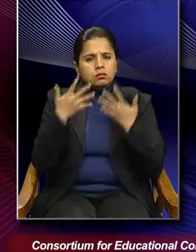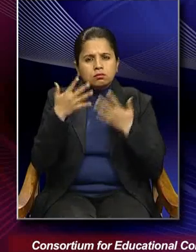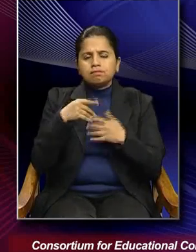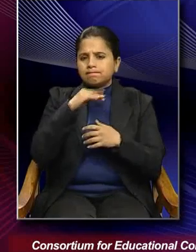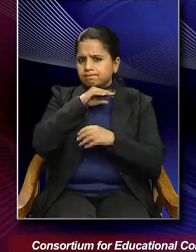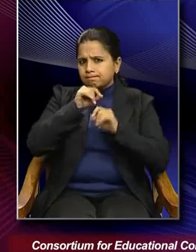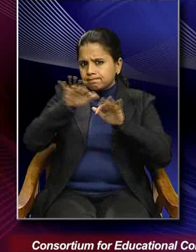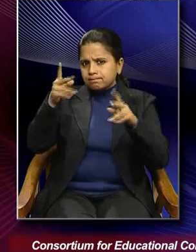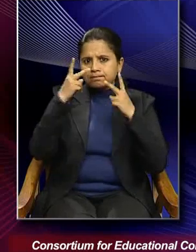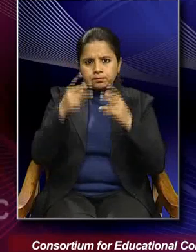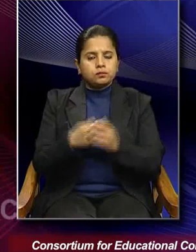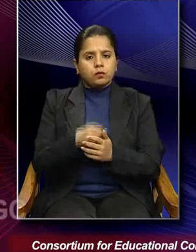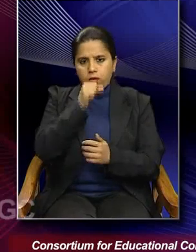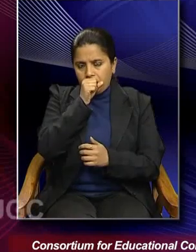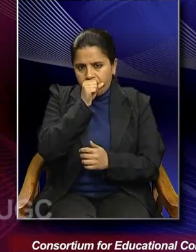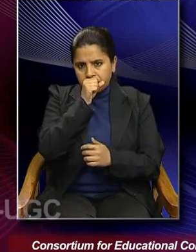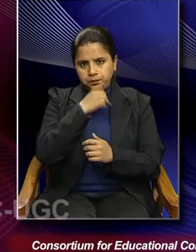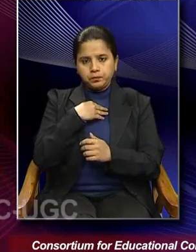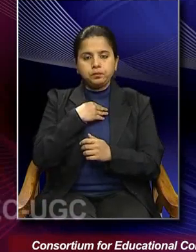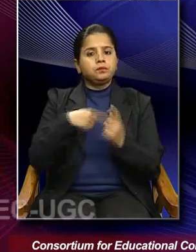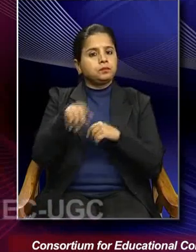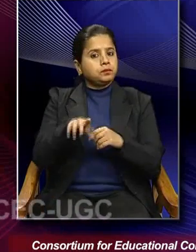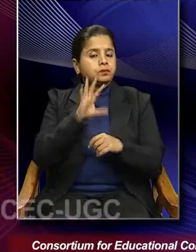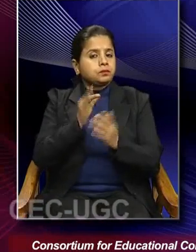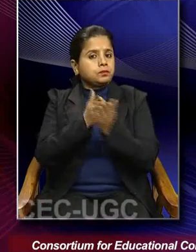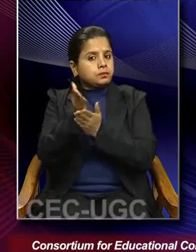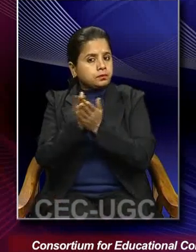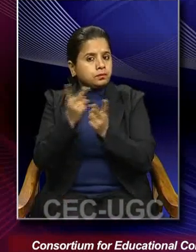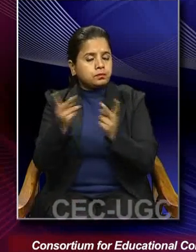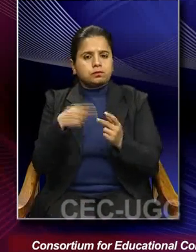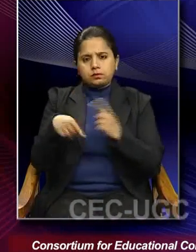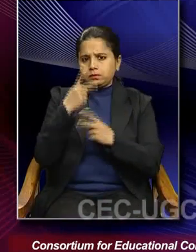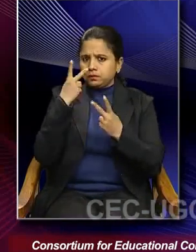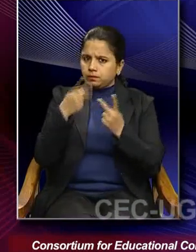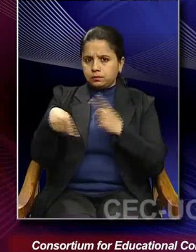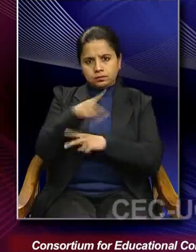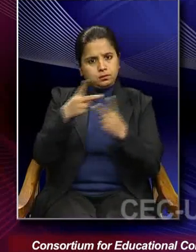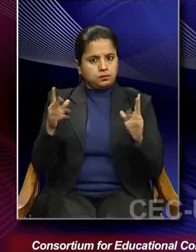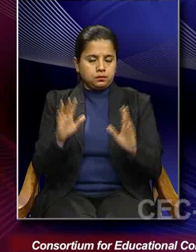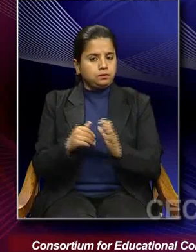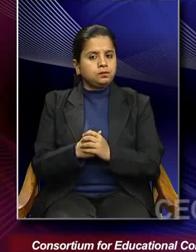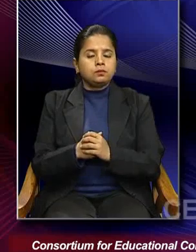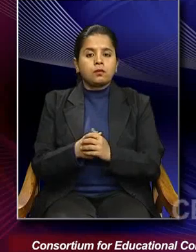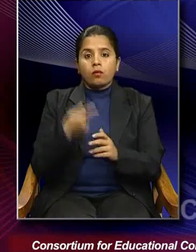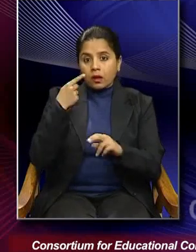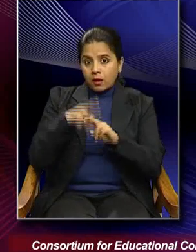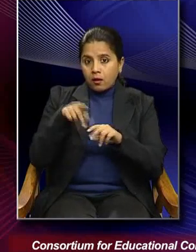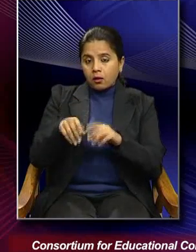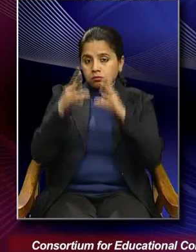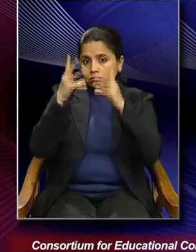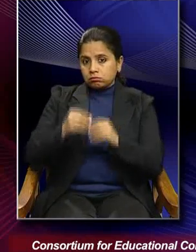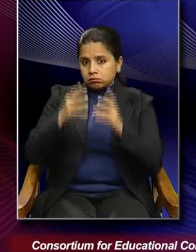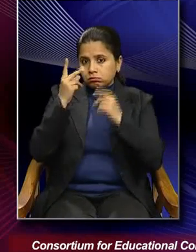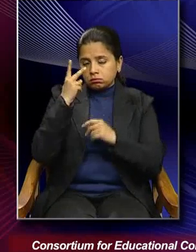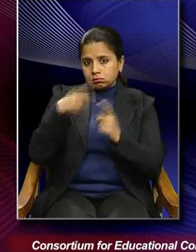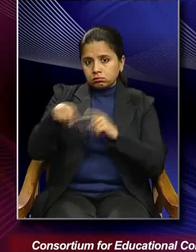about and the type of social mechanism we are talking about. If the analysis of